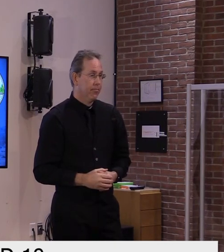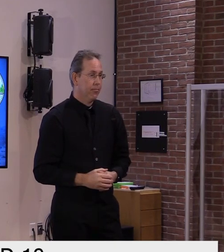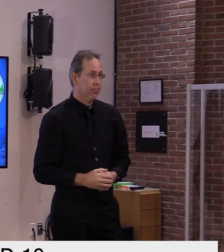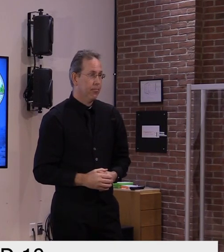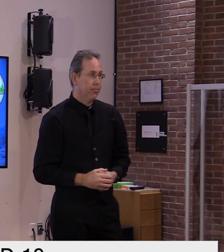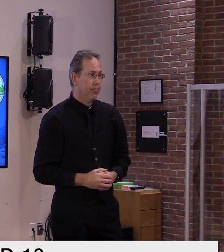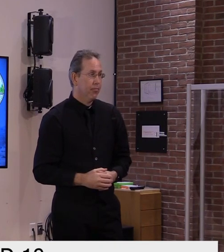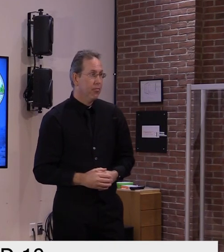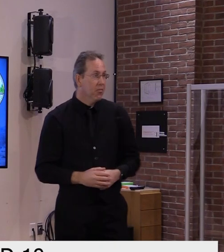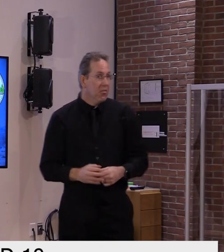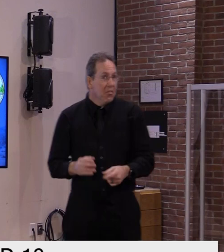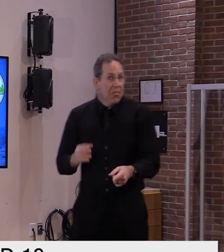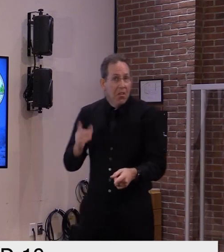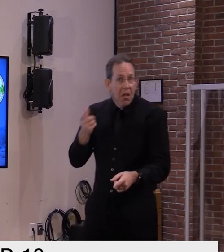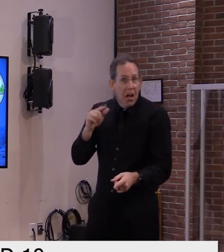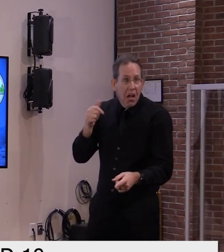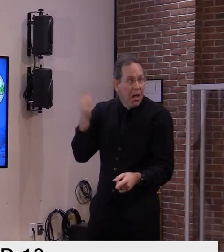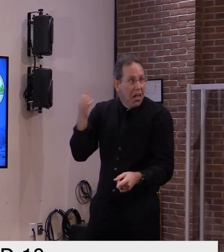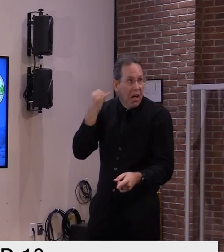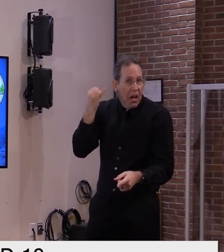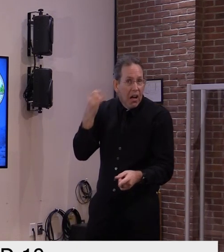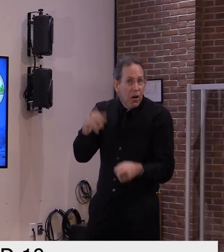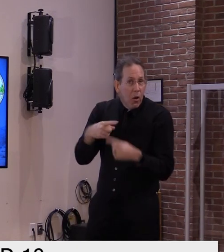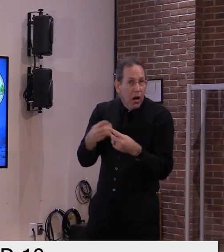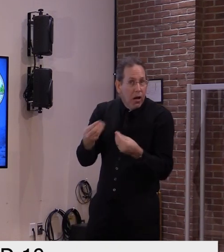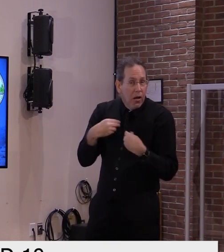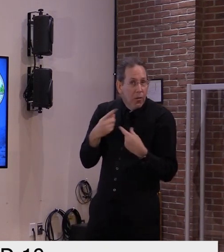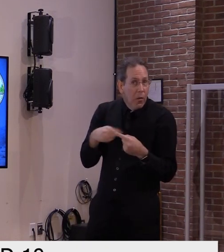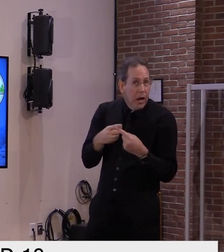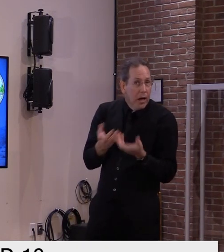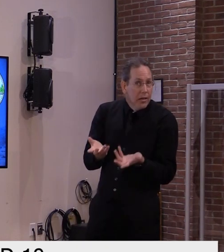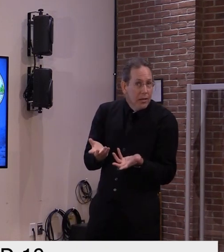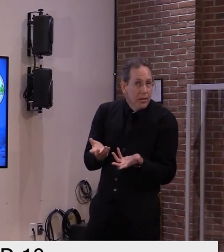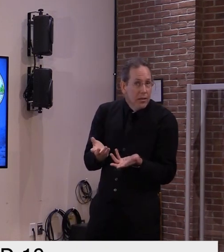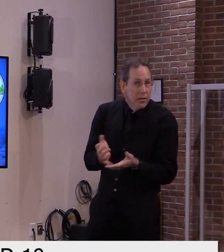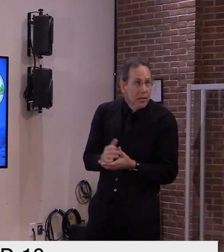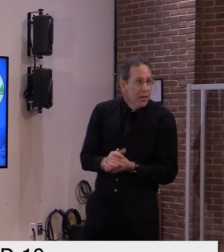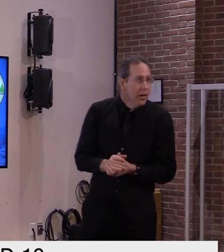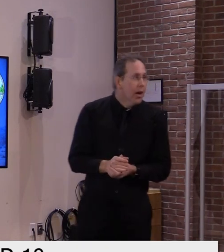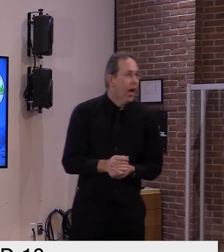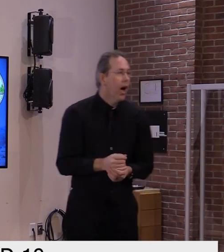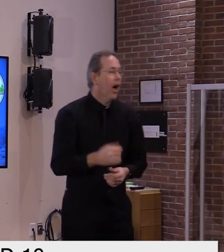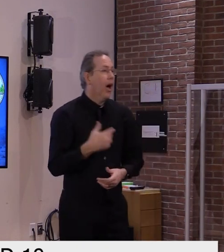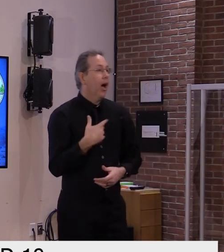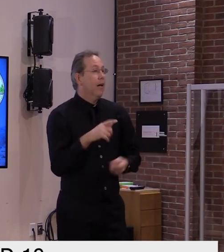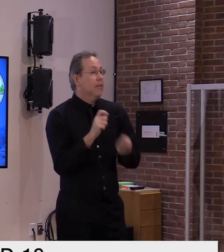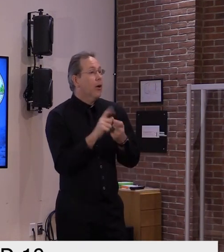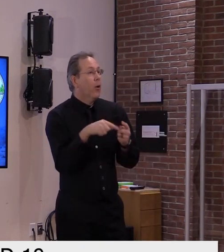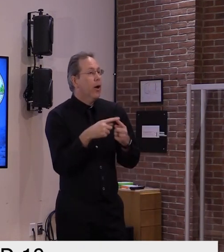Any idea on the time frame on that? I don't have that awareness at this time, no.